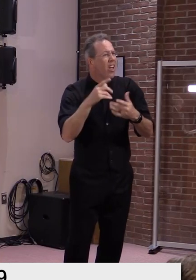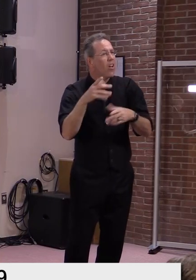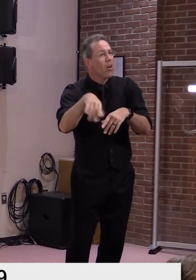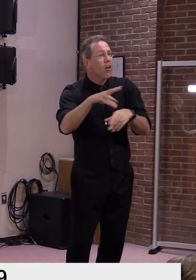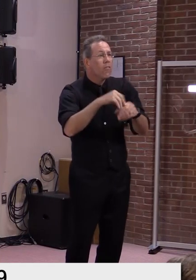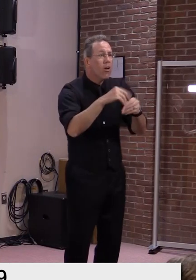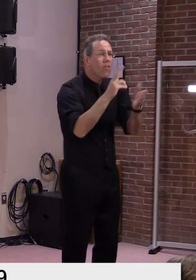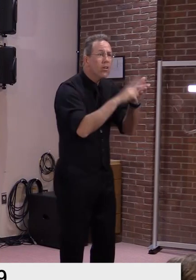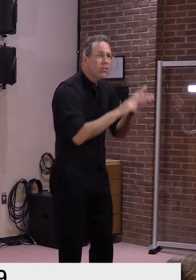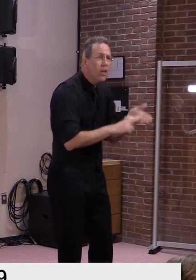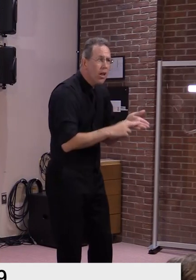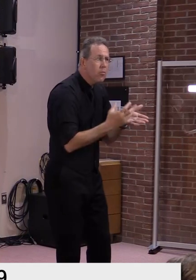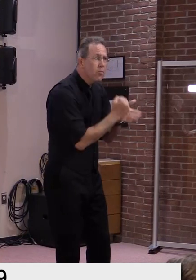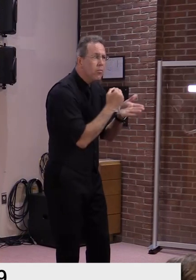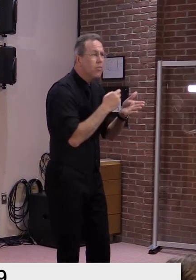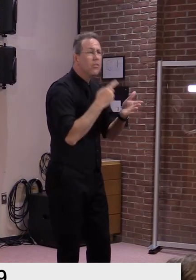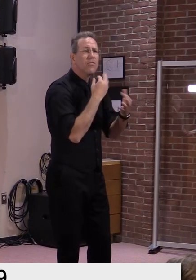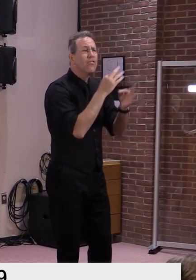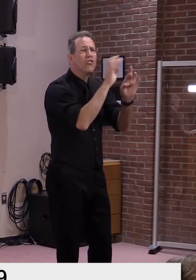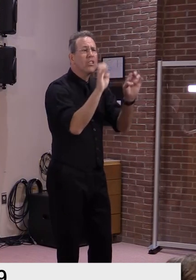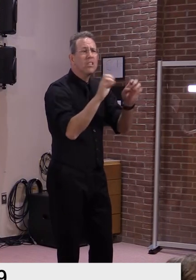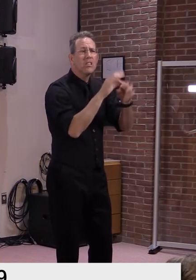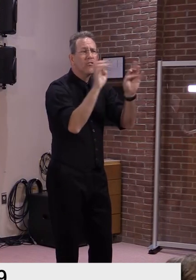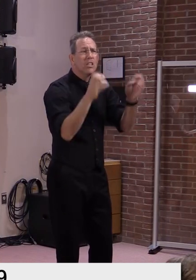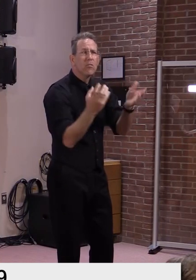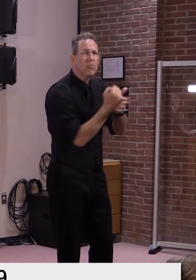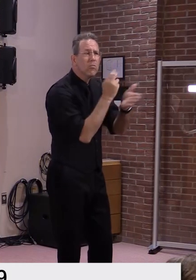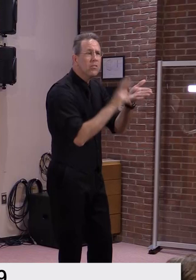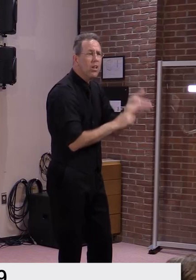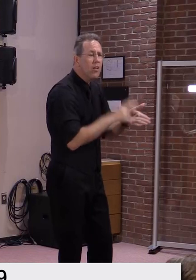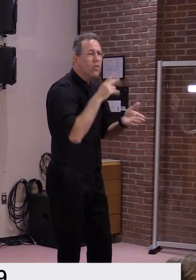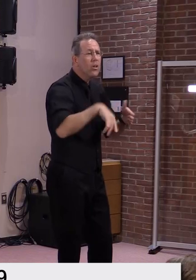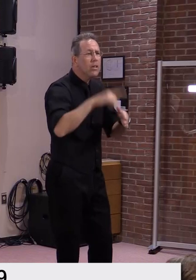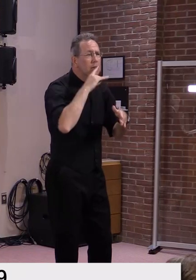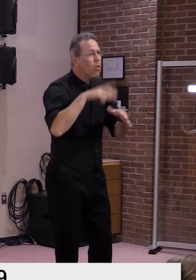no cost, though through